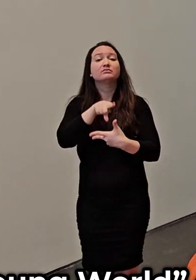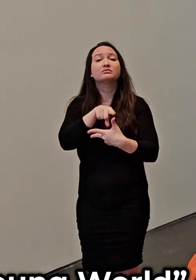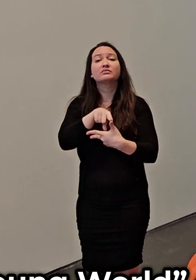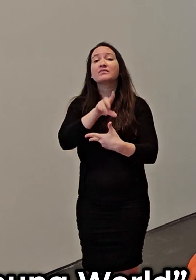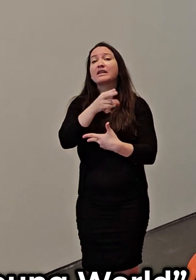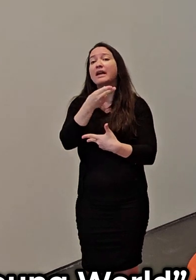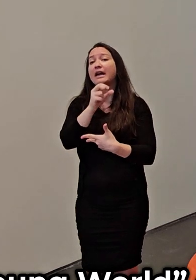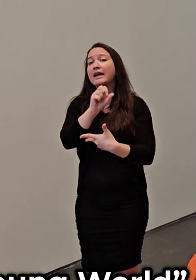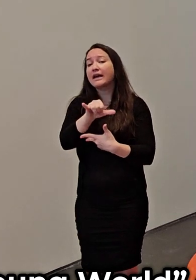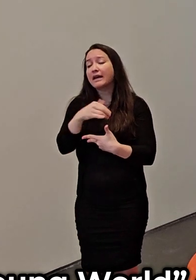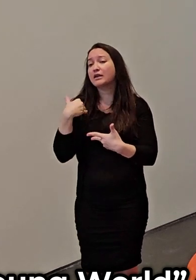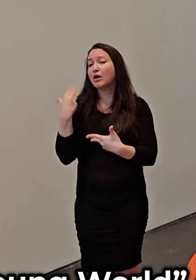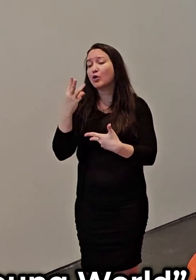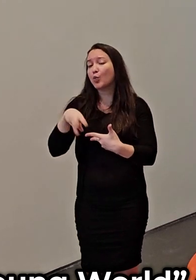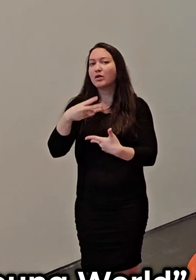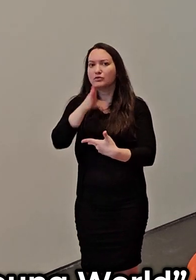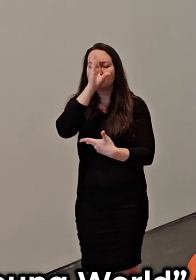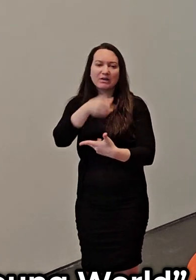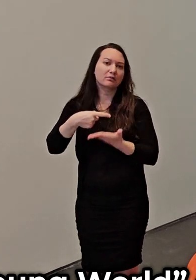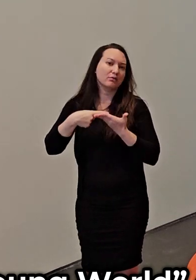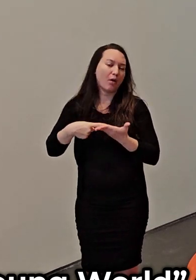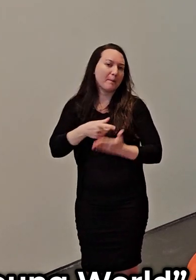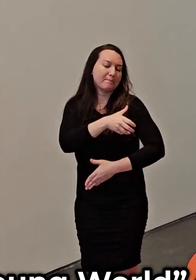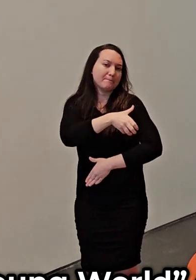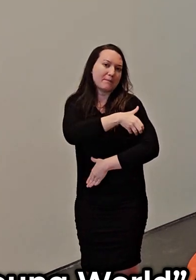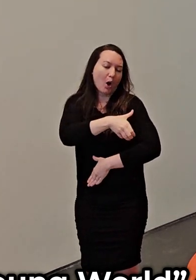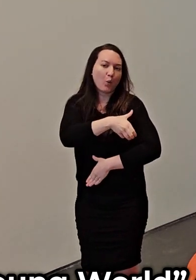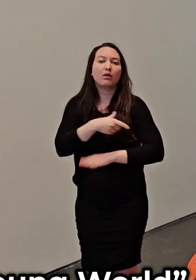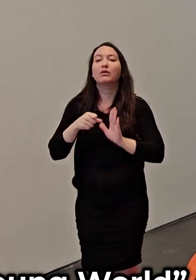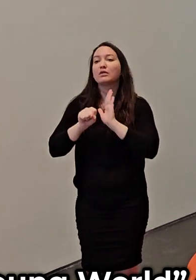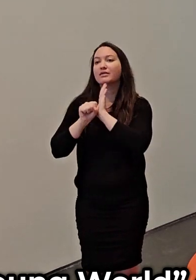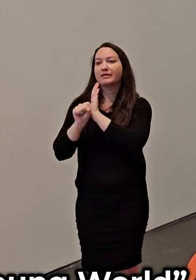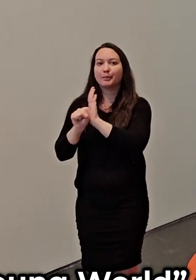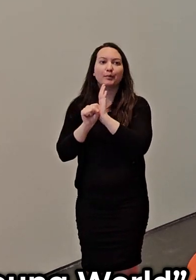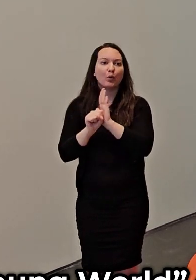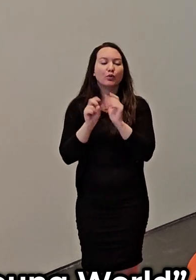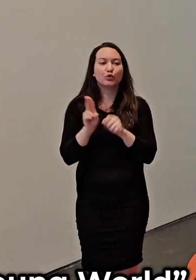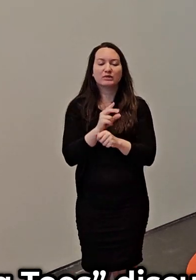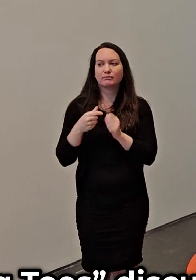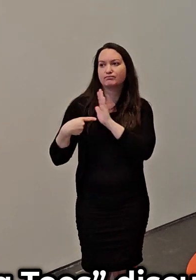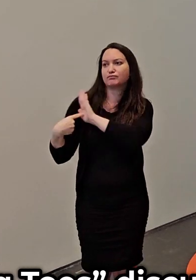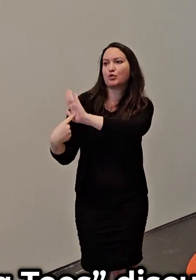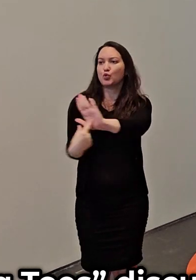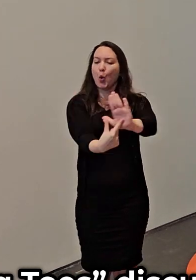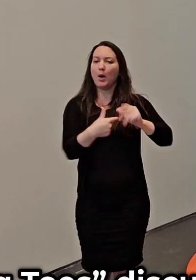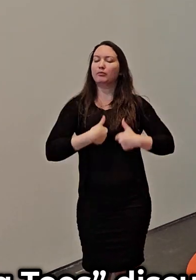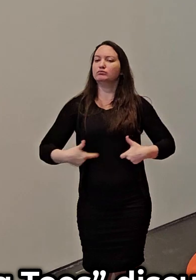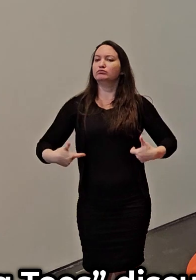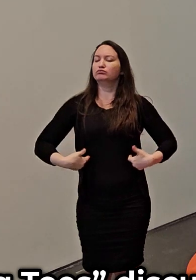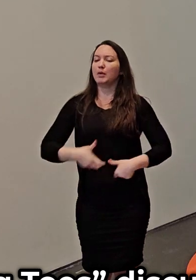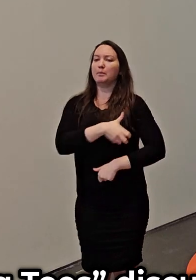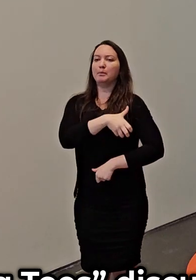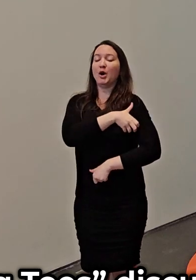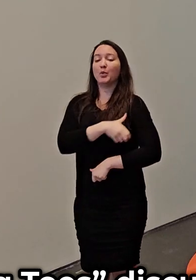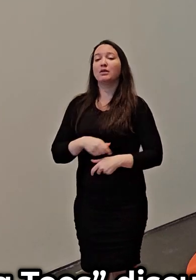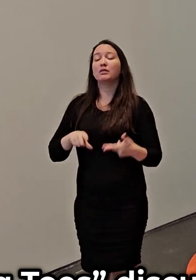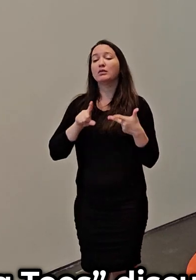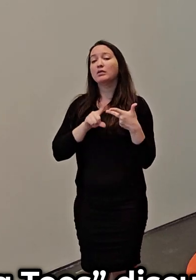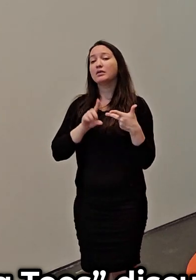and the symbols people use to project it. Dipping Toes discusses the power dynamics